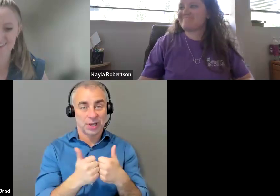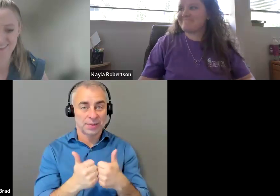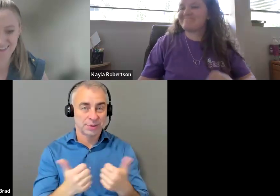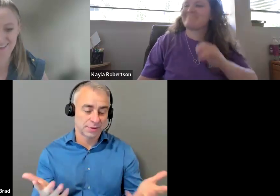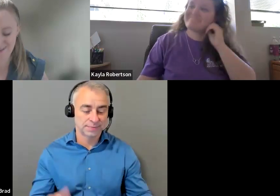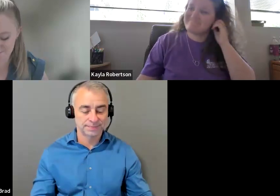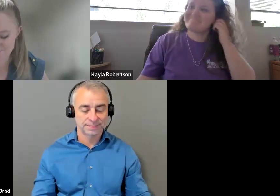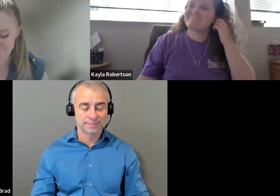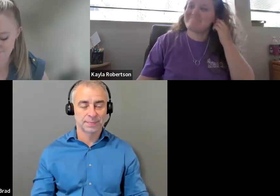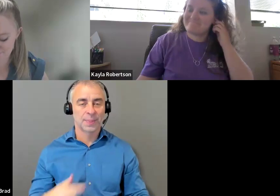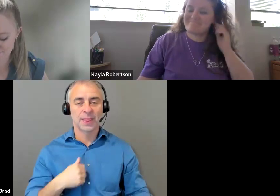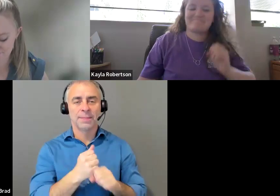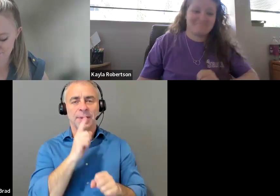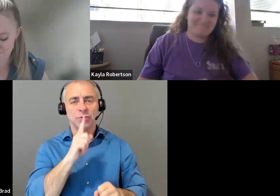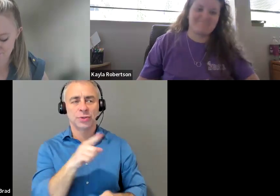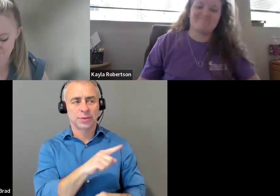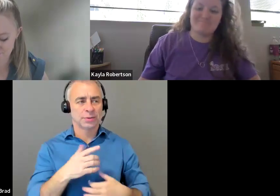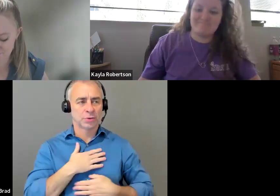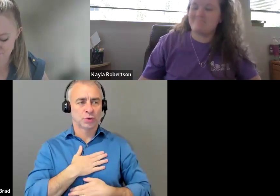not overwhelming.